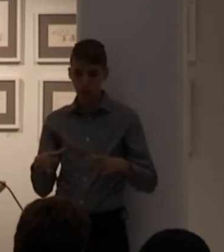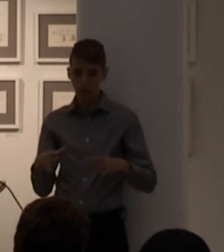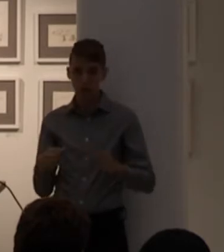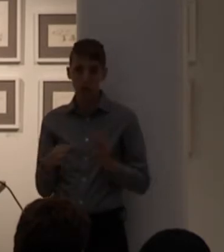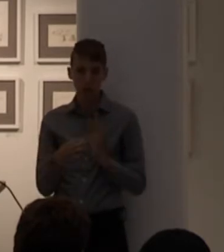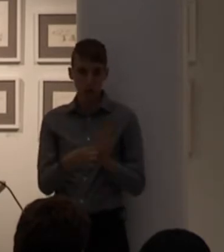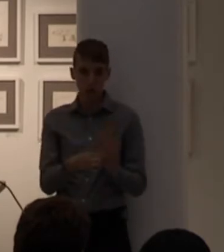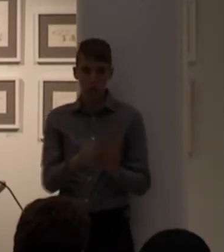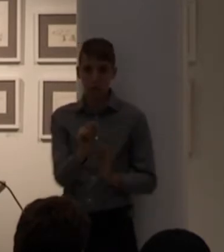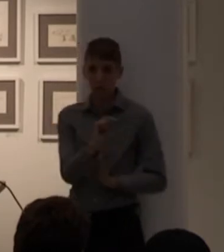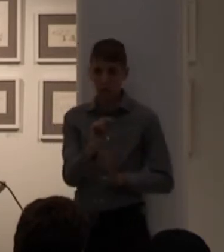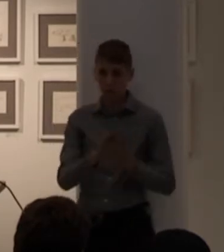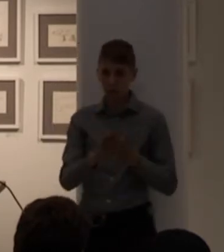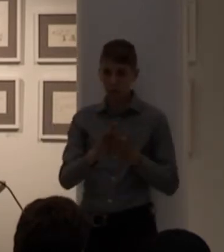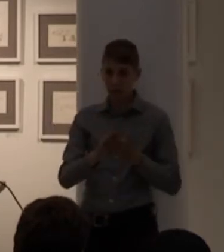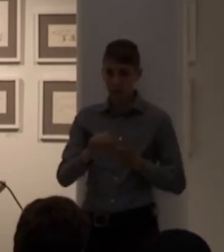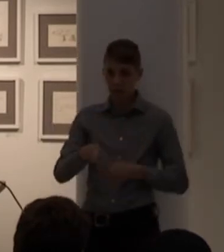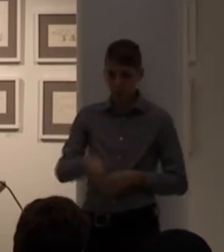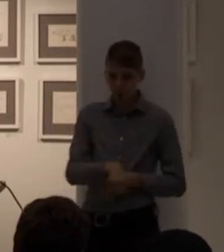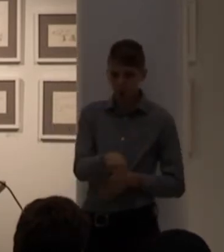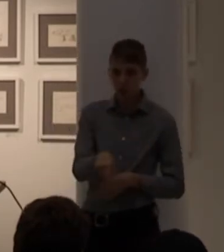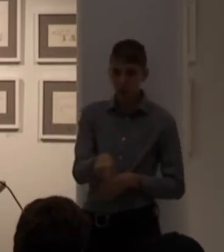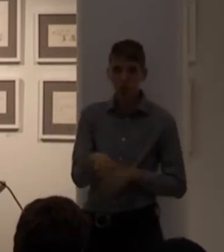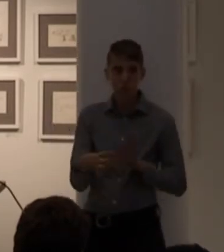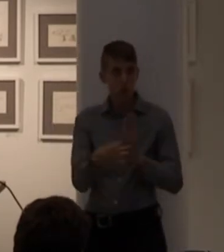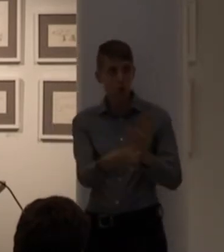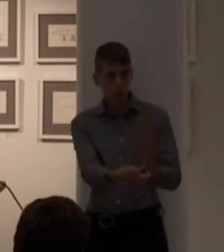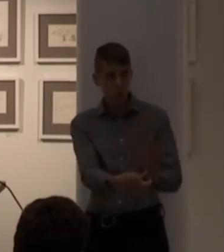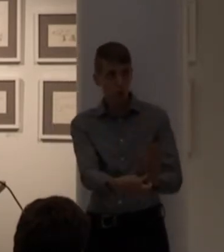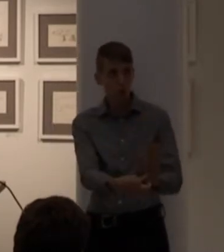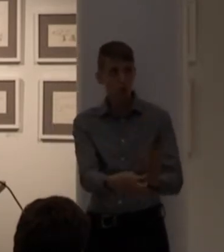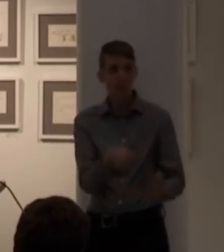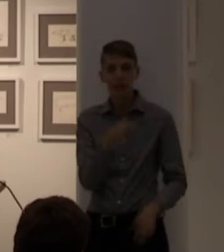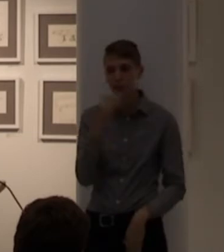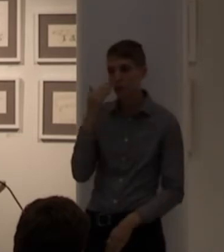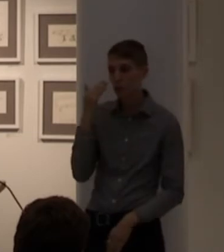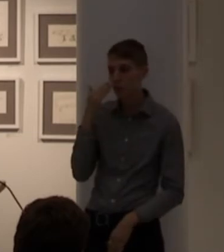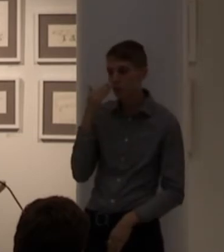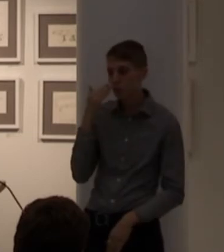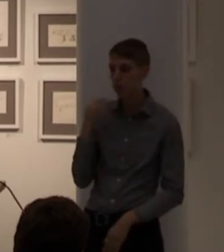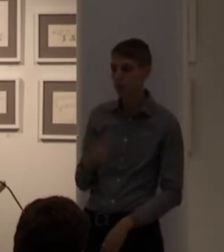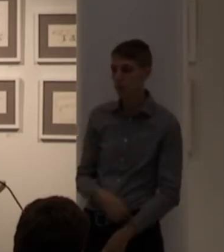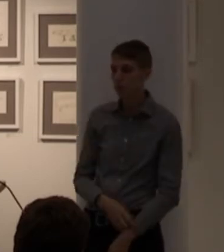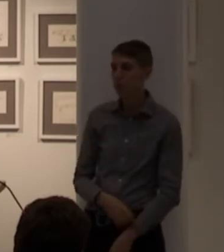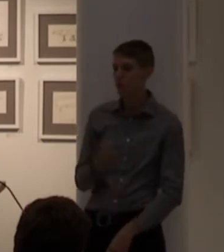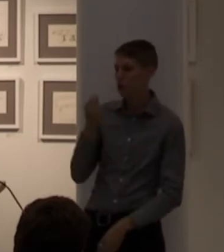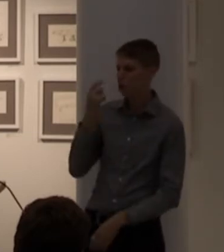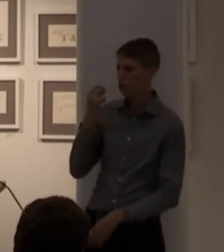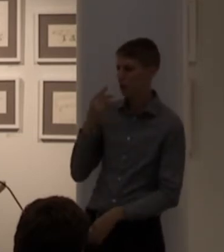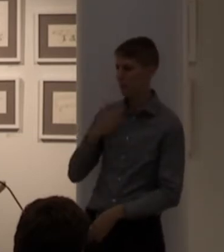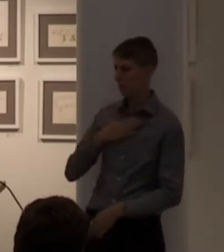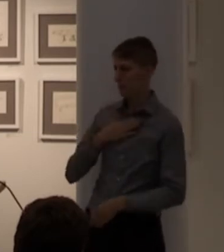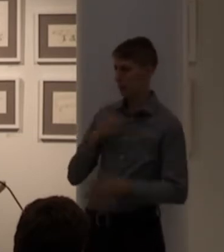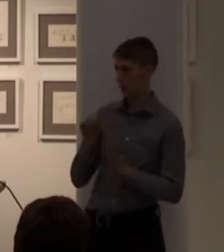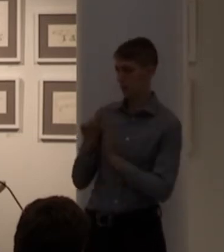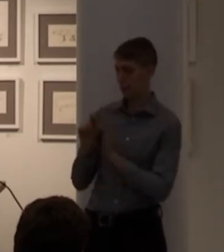toilet brush that Philippe Starck had designed. He was aware of that. So it gave me a sense of credibility. For the first 3/4 of an hour in the meeting,